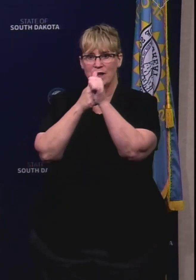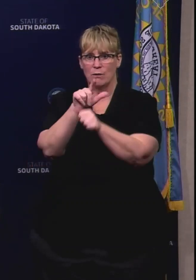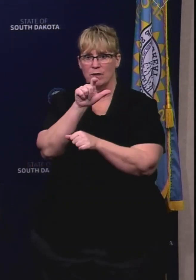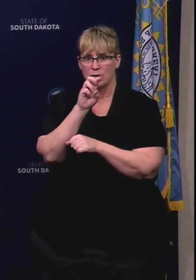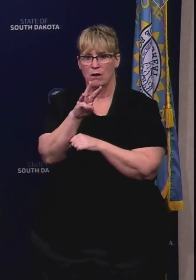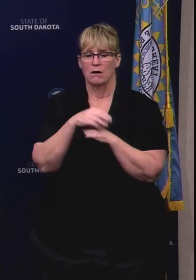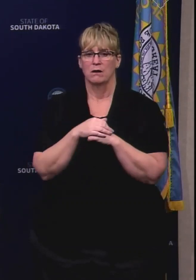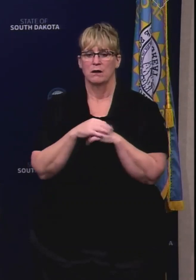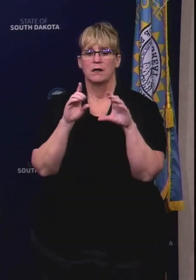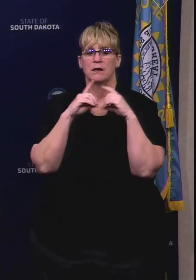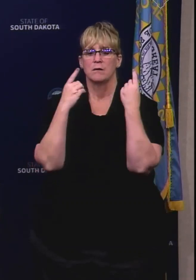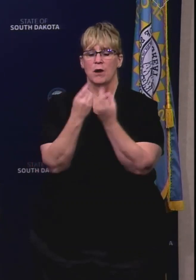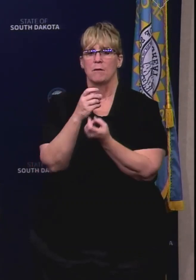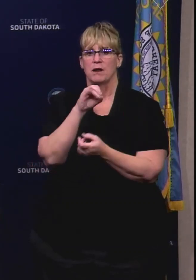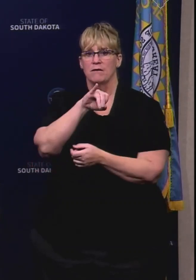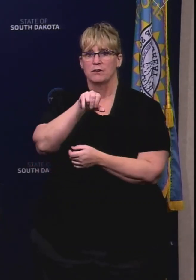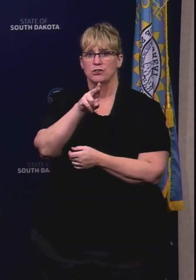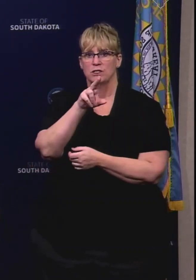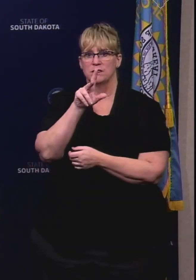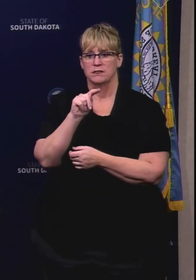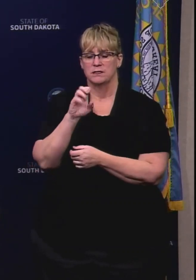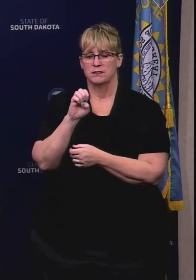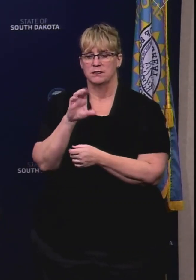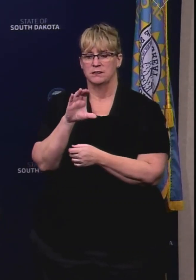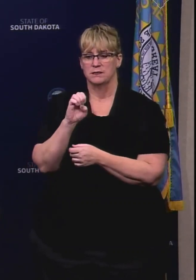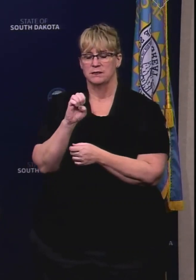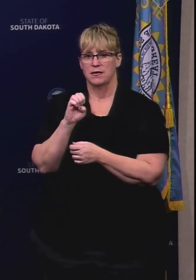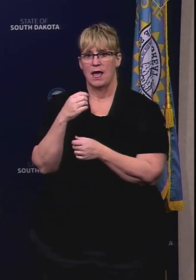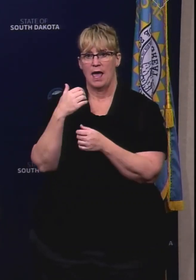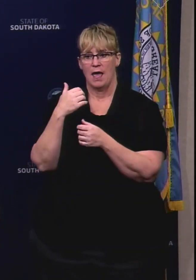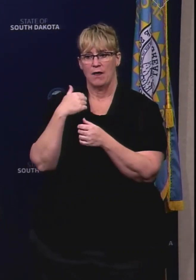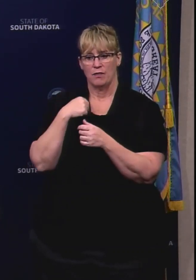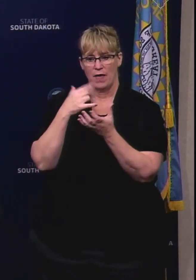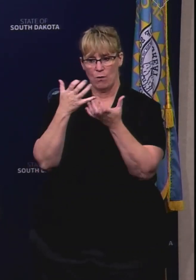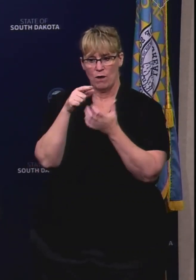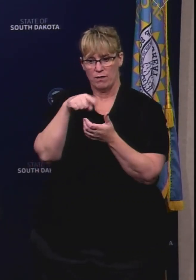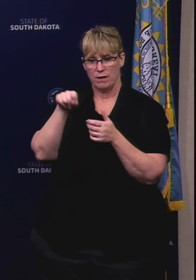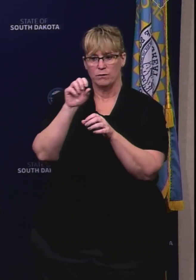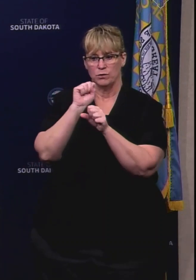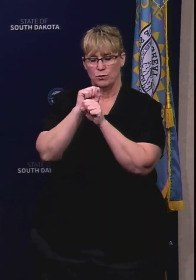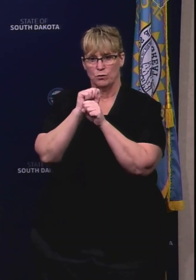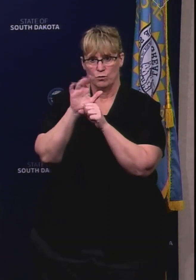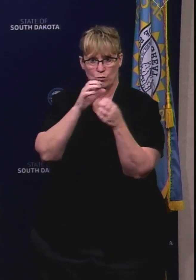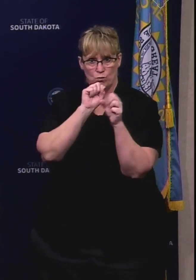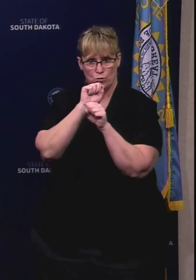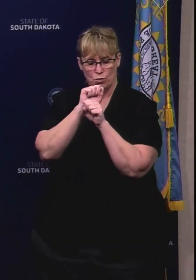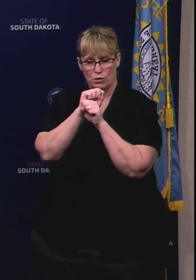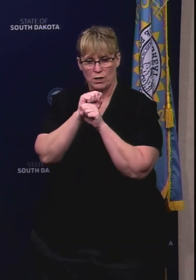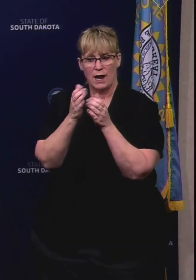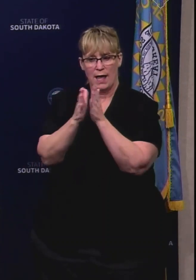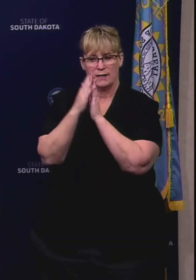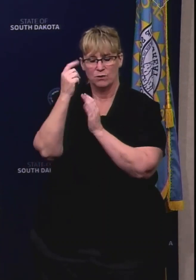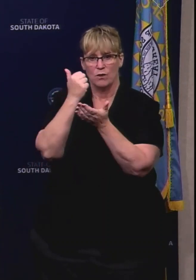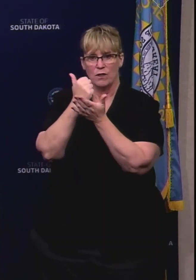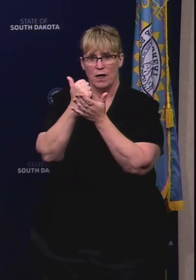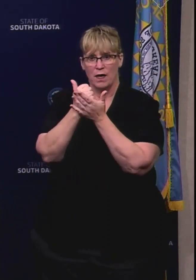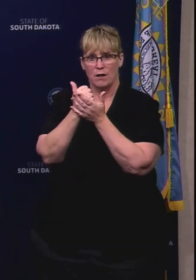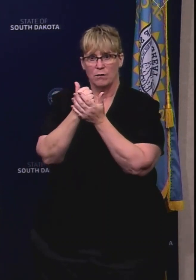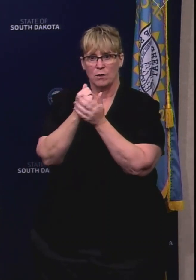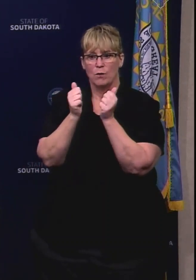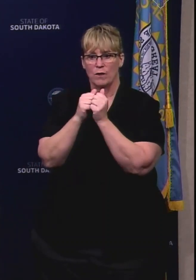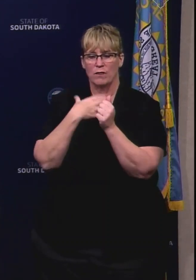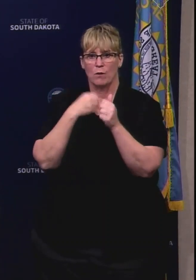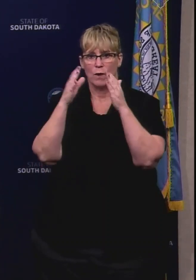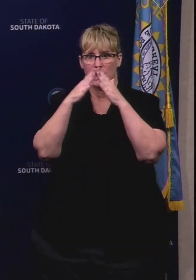And the Department of Justice has jurisdiction here. We're asking them to do their jobs and also asking for the help and partnership of the